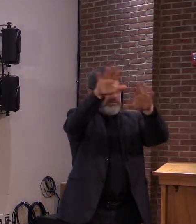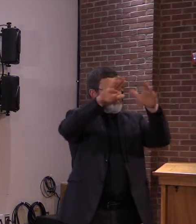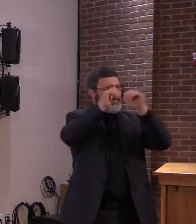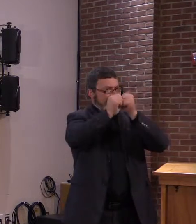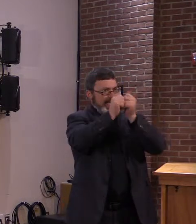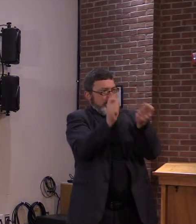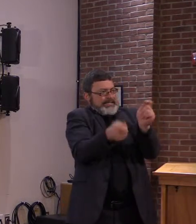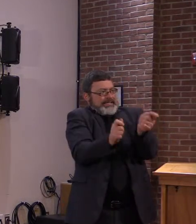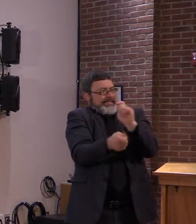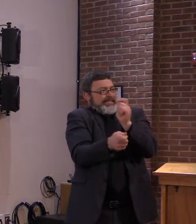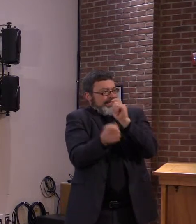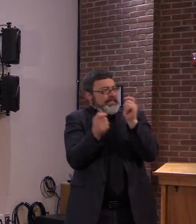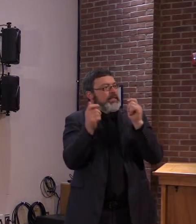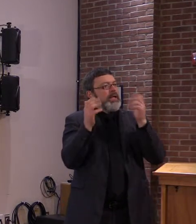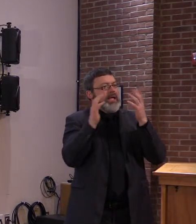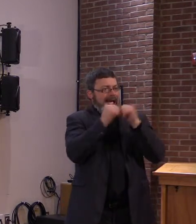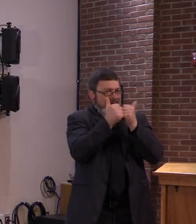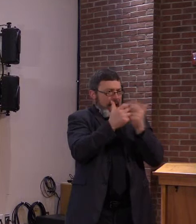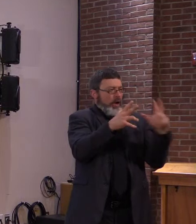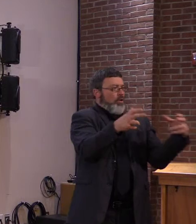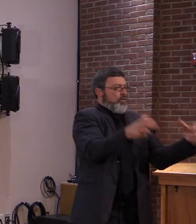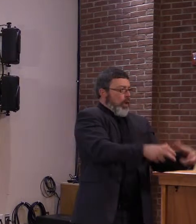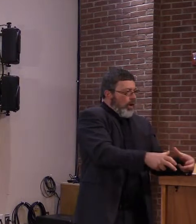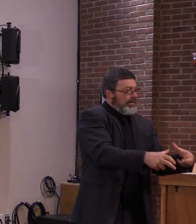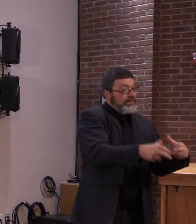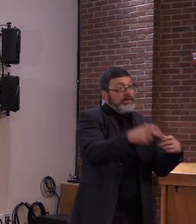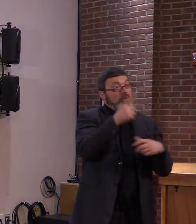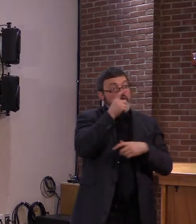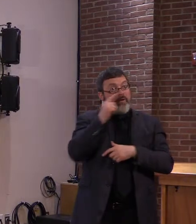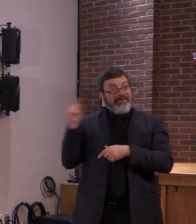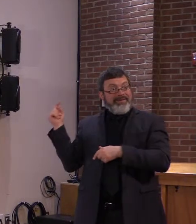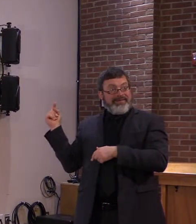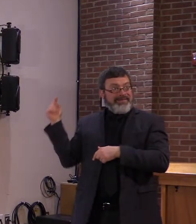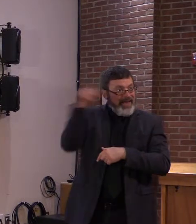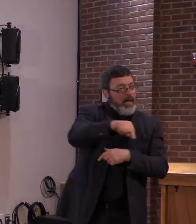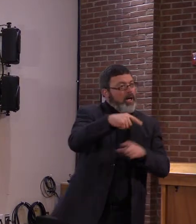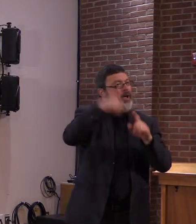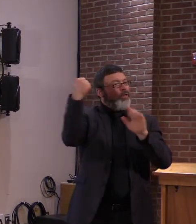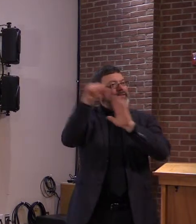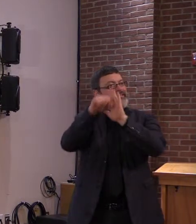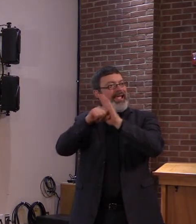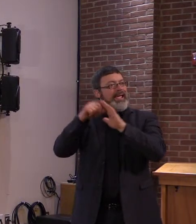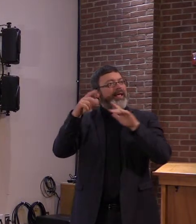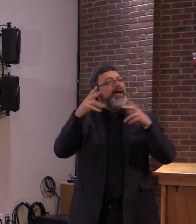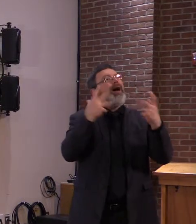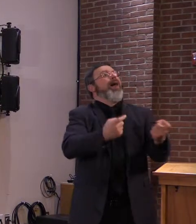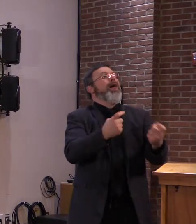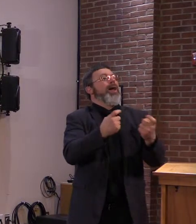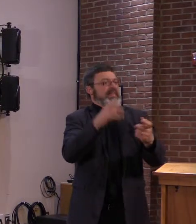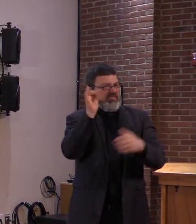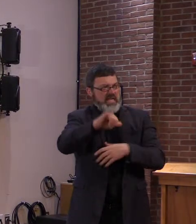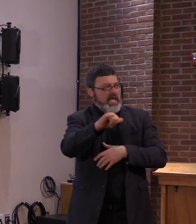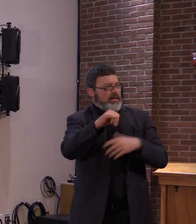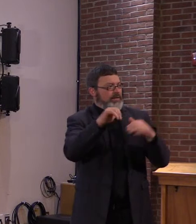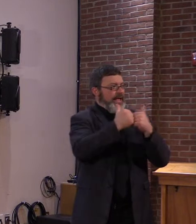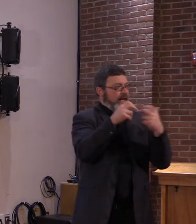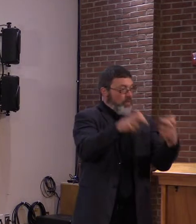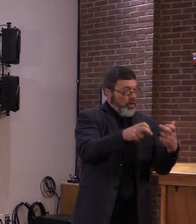accurate enough to find fragments of the virus, but the virus is not viable and able to infect anyone